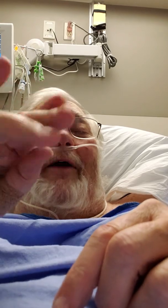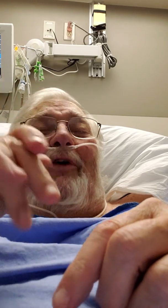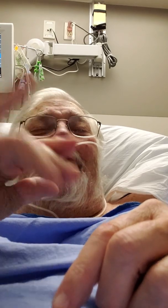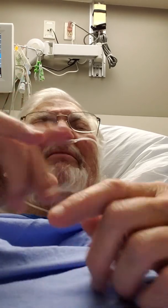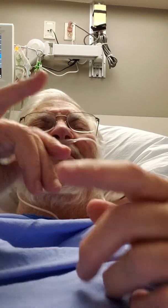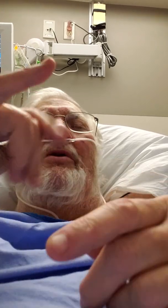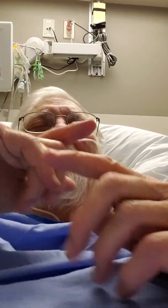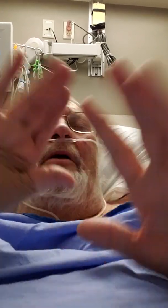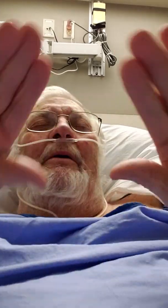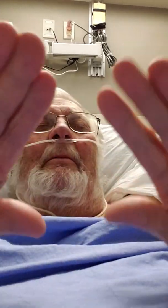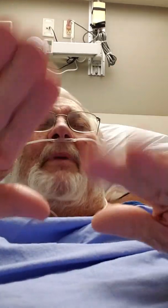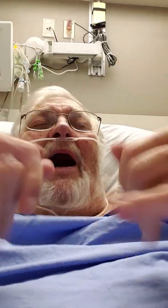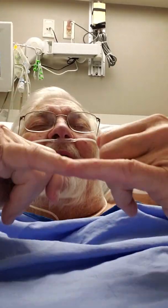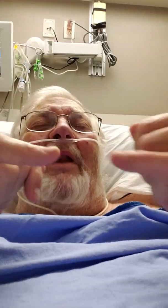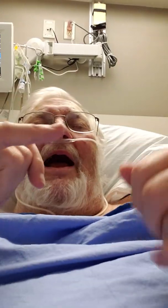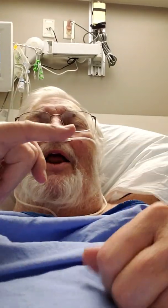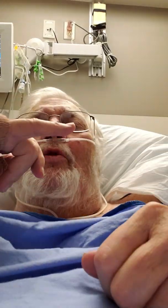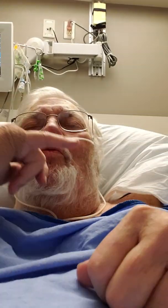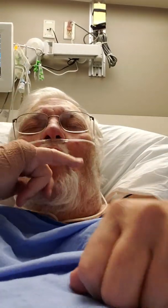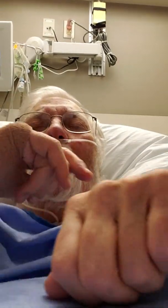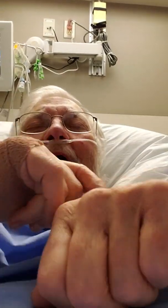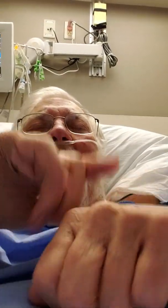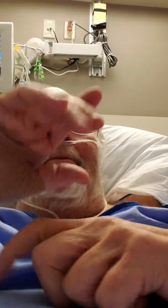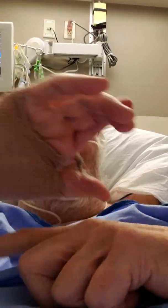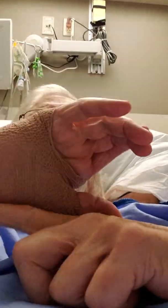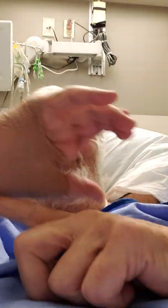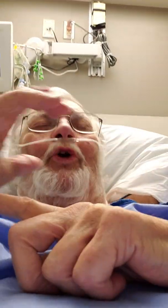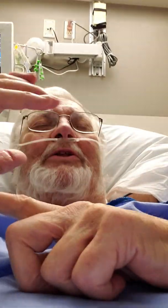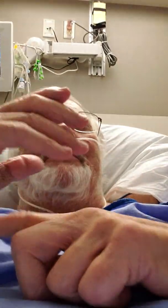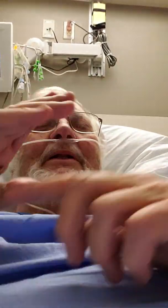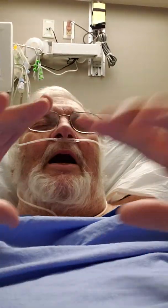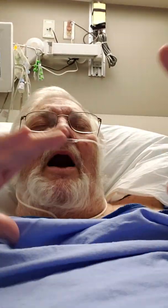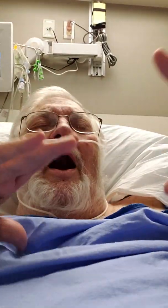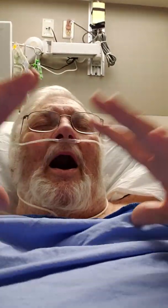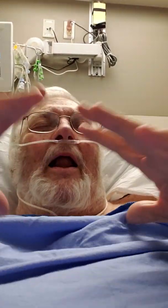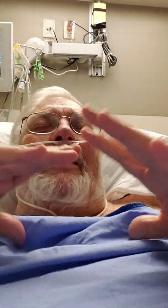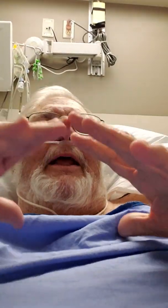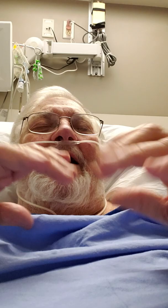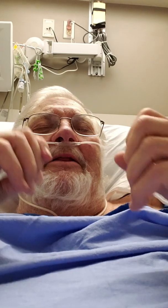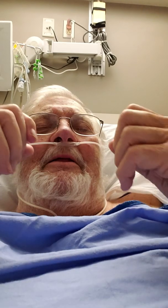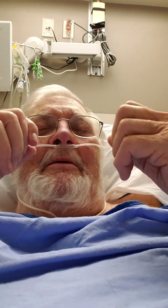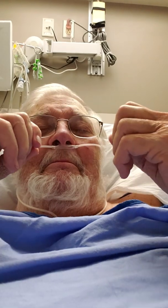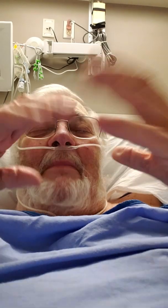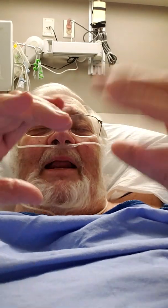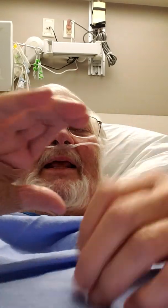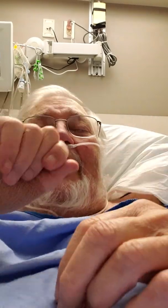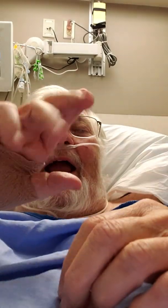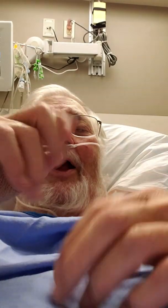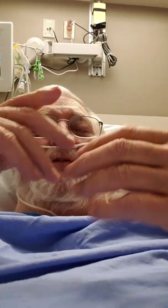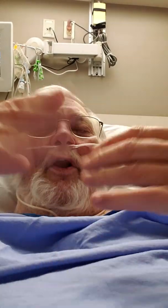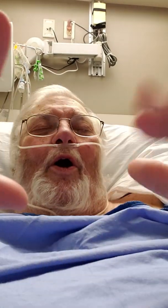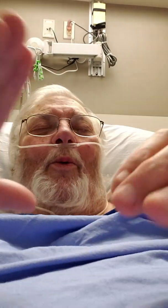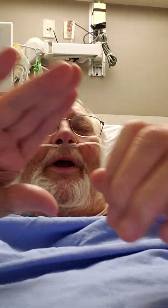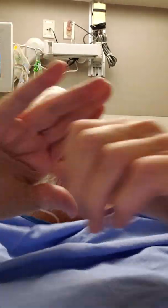caregiving, bottom line, long time, Christmas holiday, many caregivers already feel